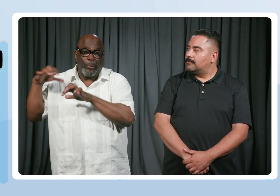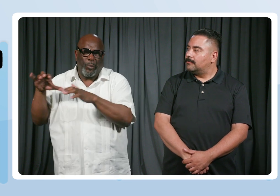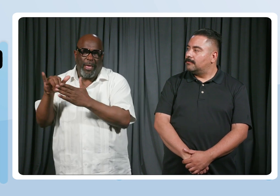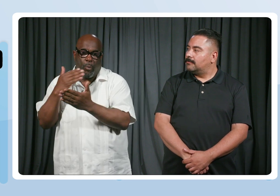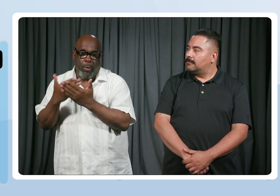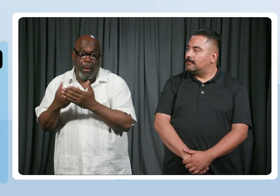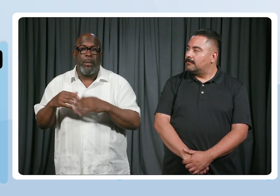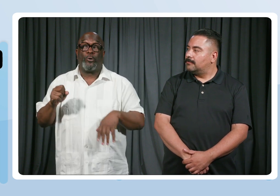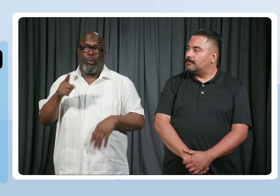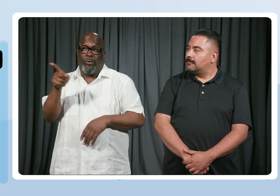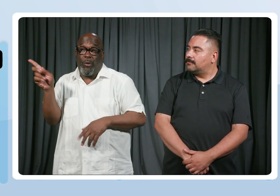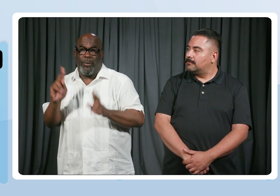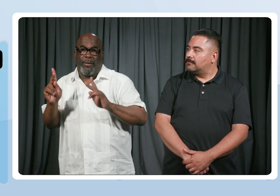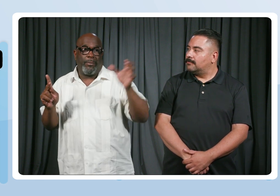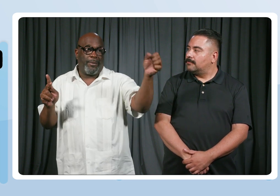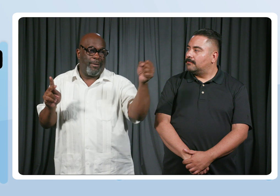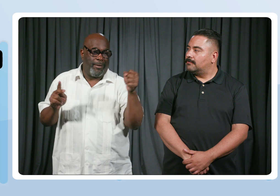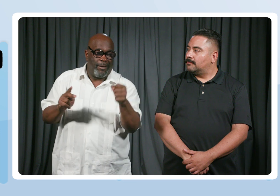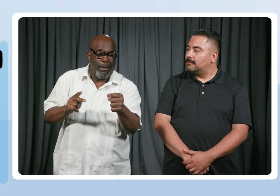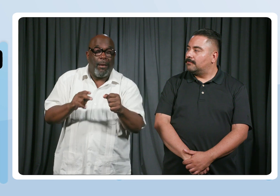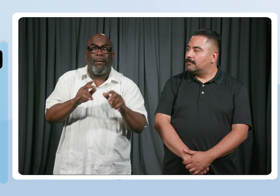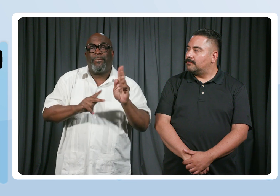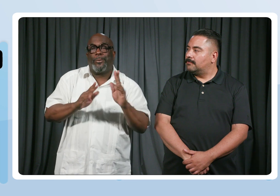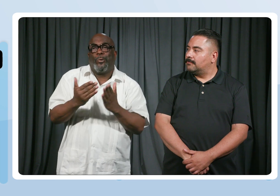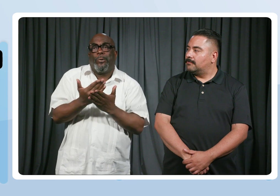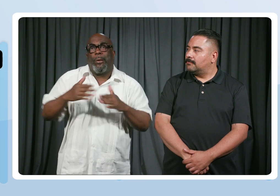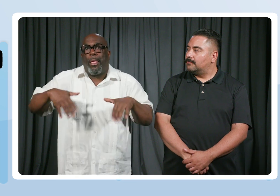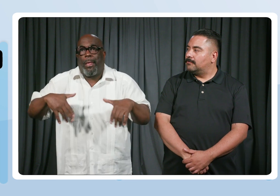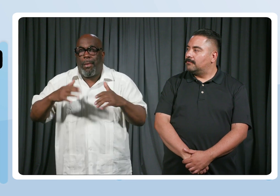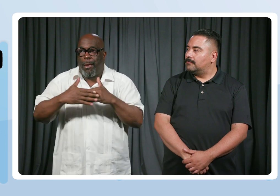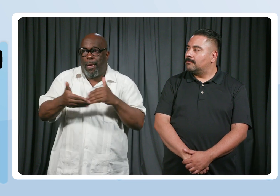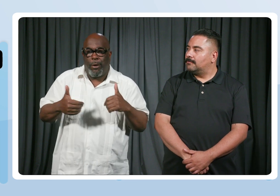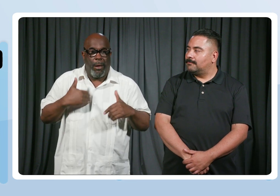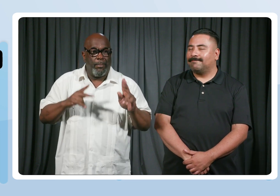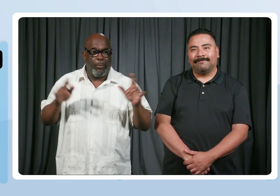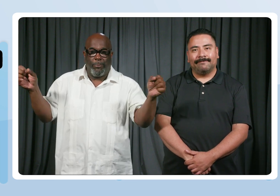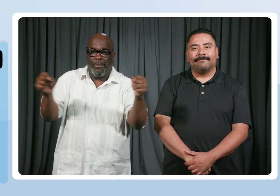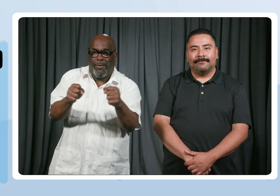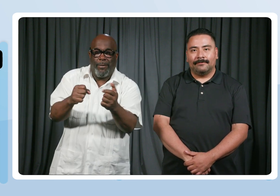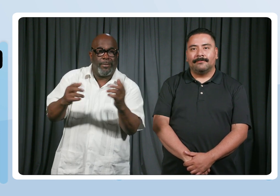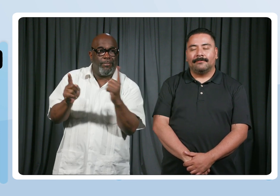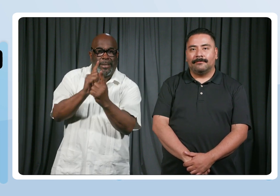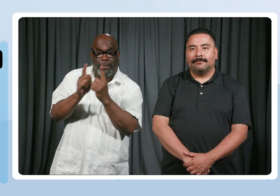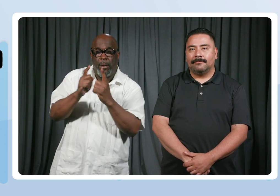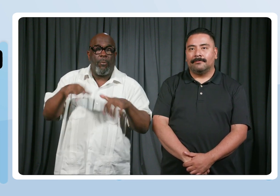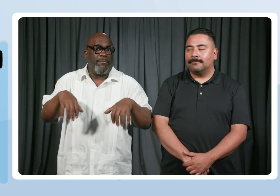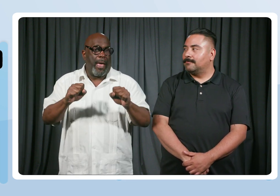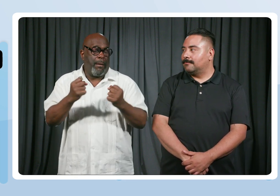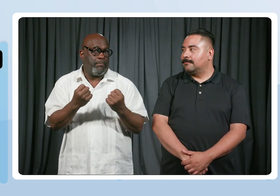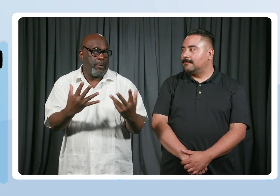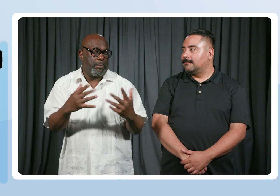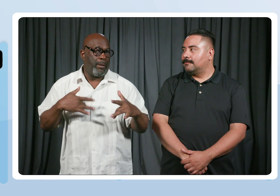is put those folks in the same room with folks who maybe are new to hiring young people. And so we've had multiple events since this